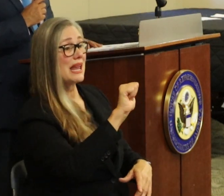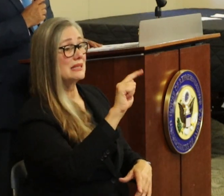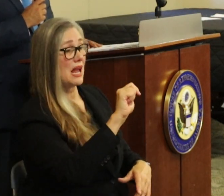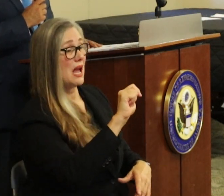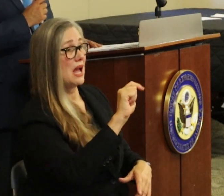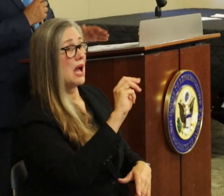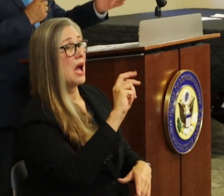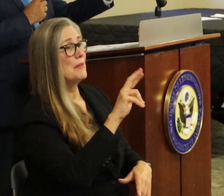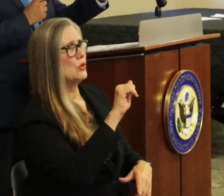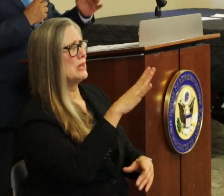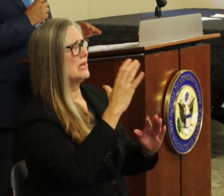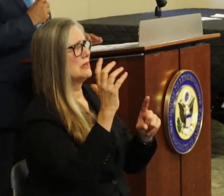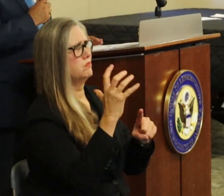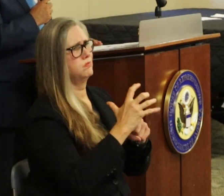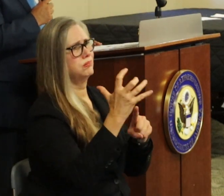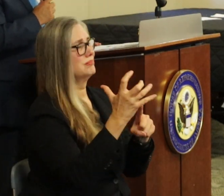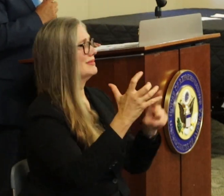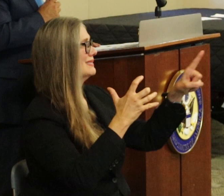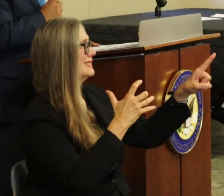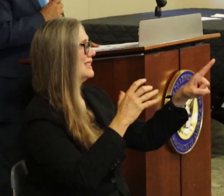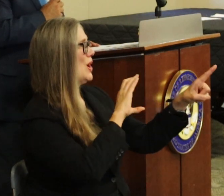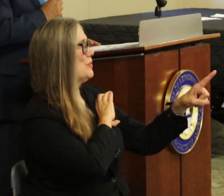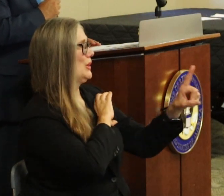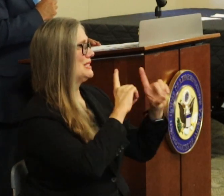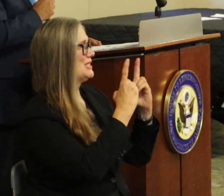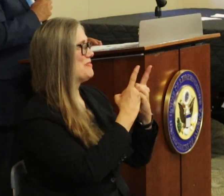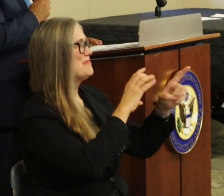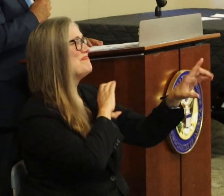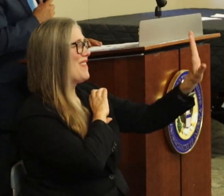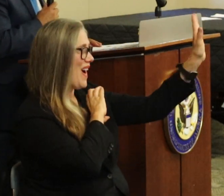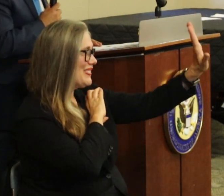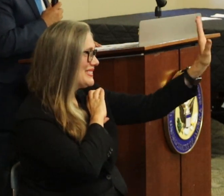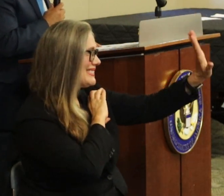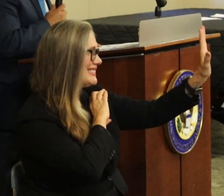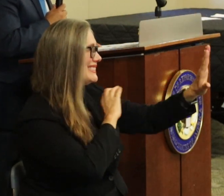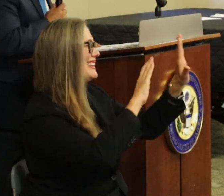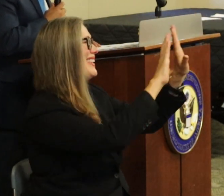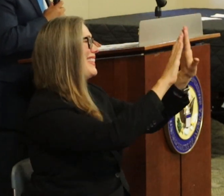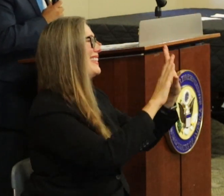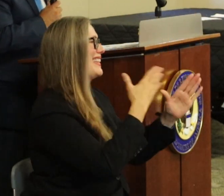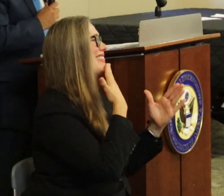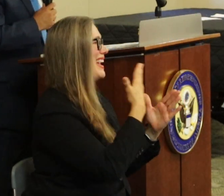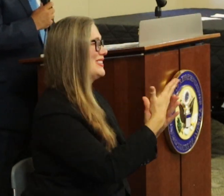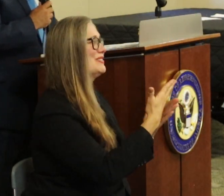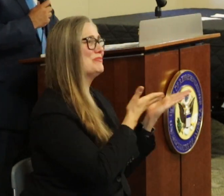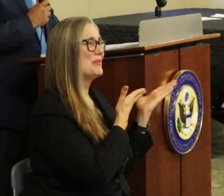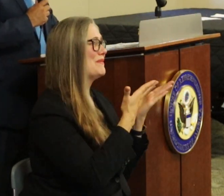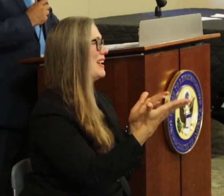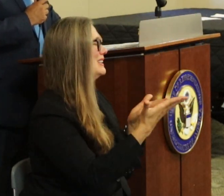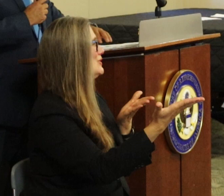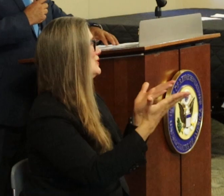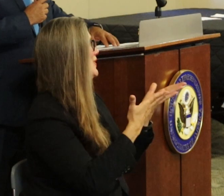Maria Police Department. We have an officer here who is here providing great service, so thank you very much for being here,